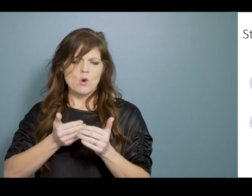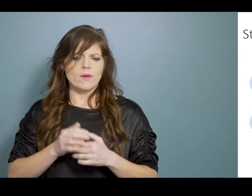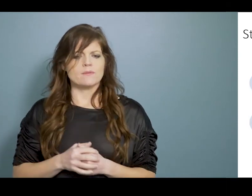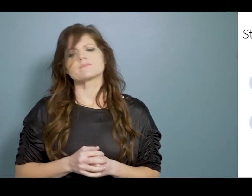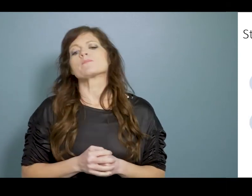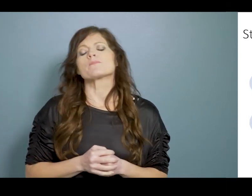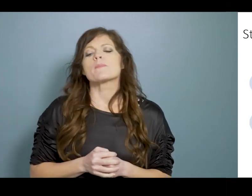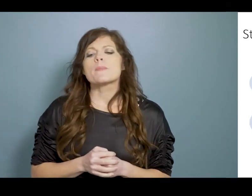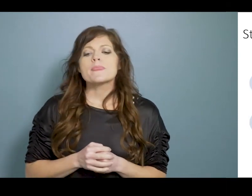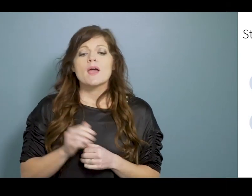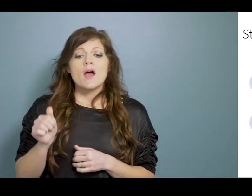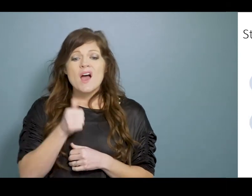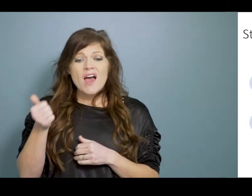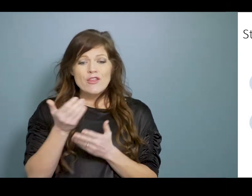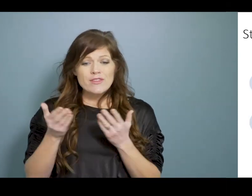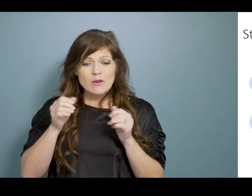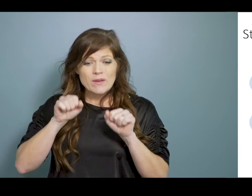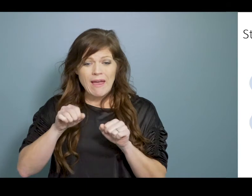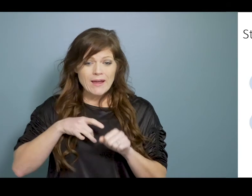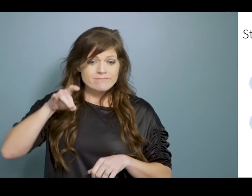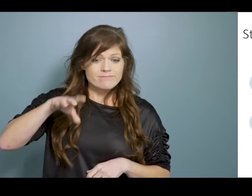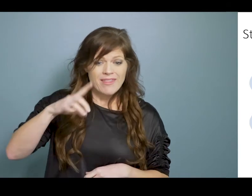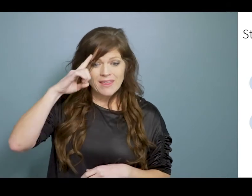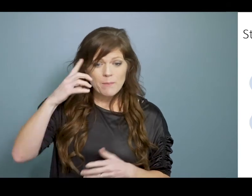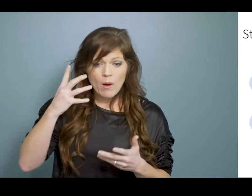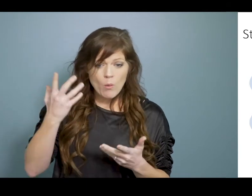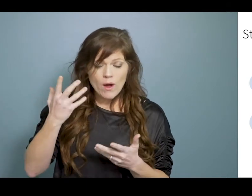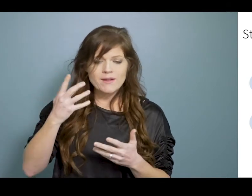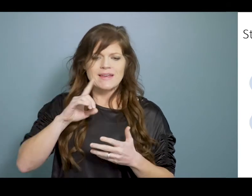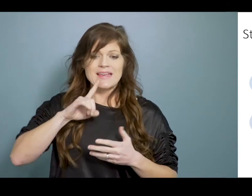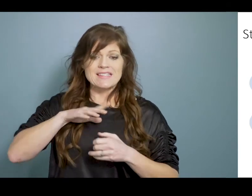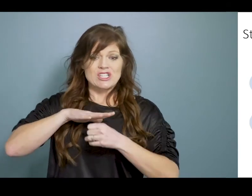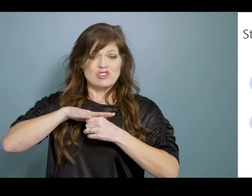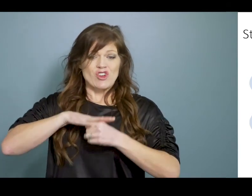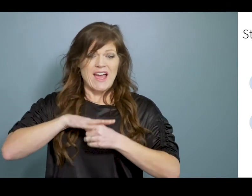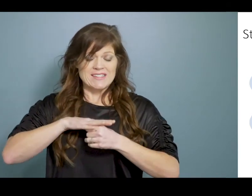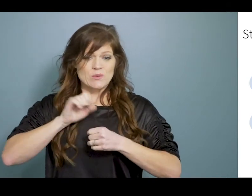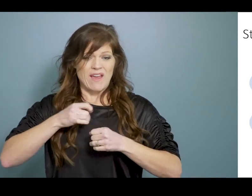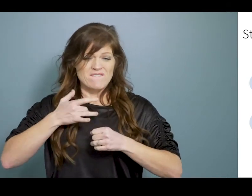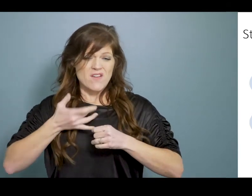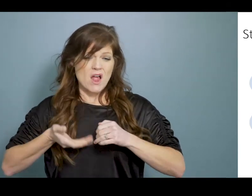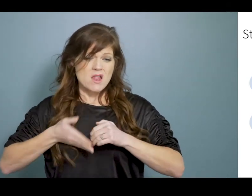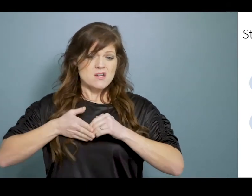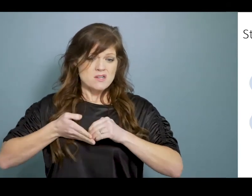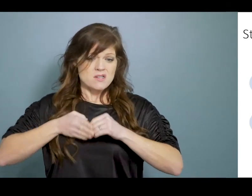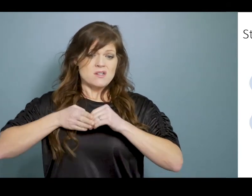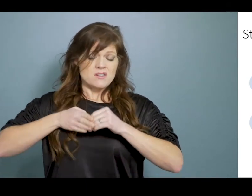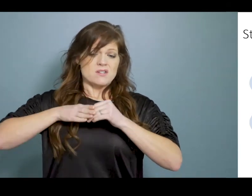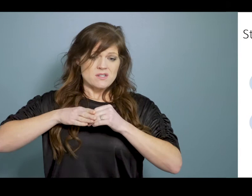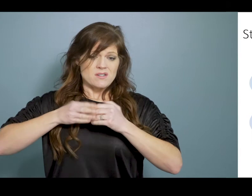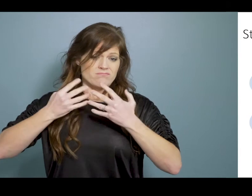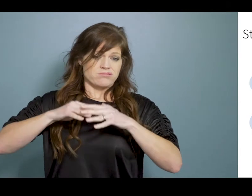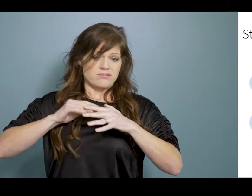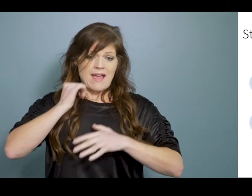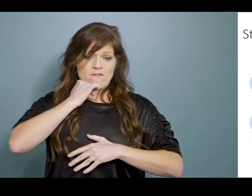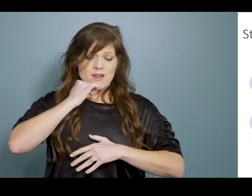The other thing to think about is just general stress reduction, things that we can integrate into our daily life that